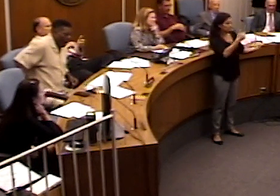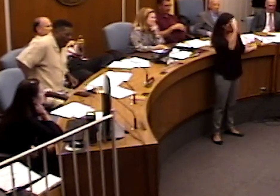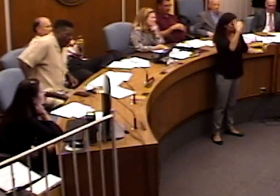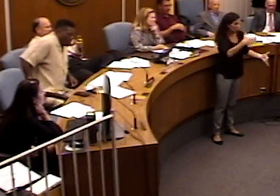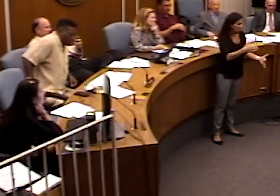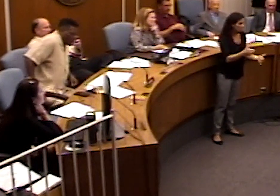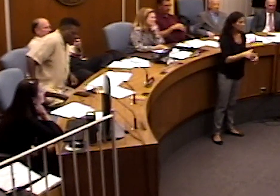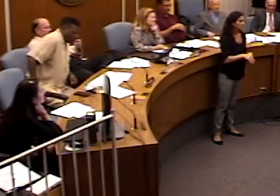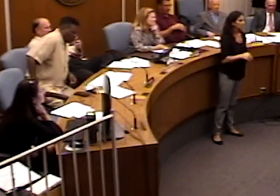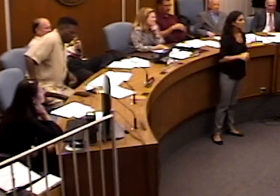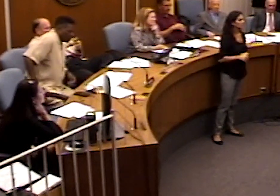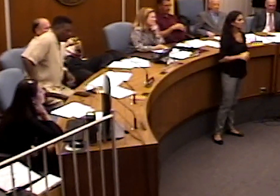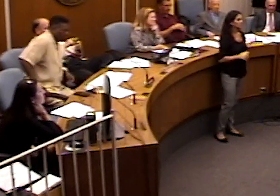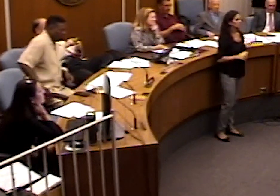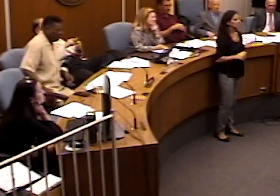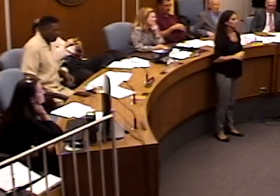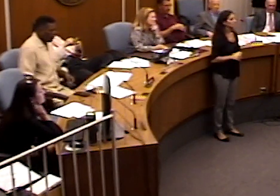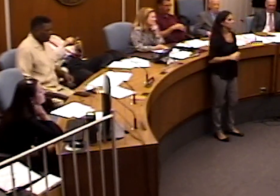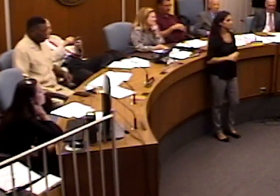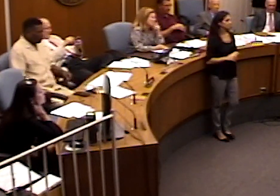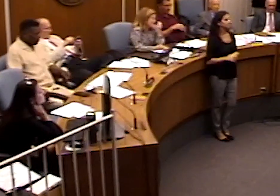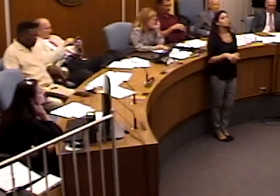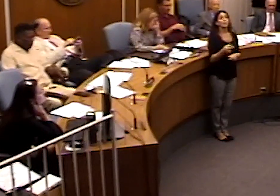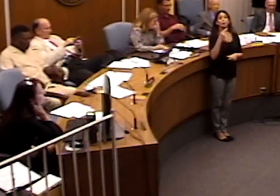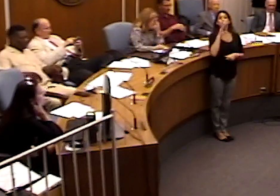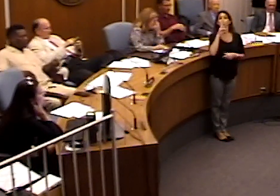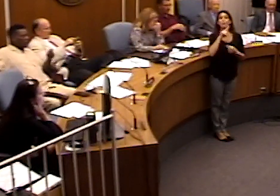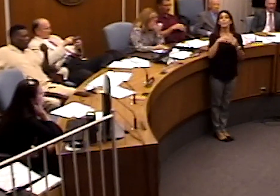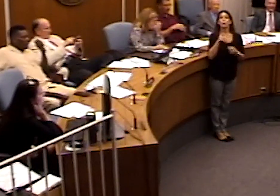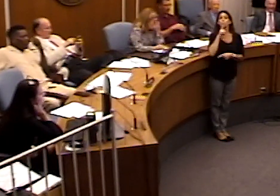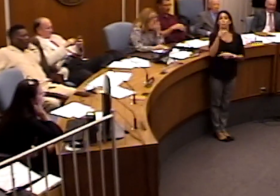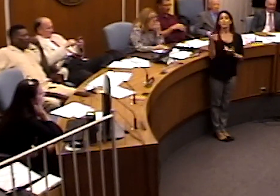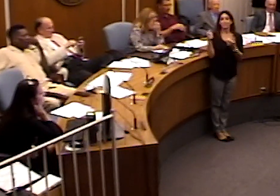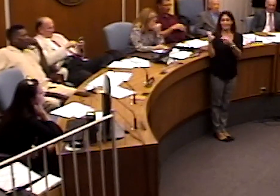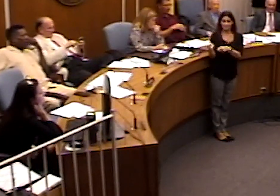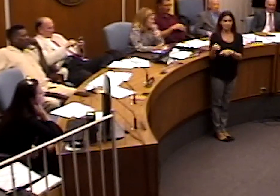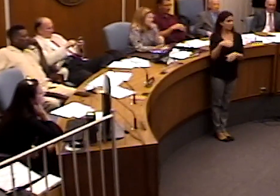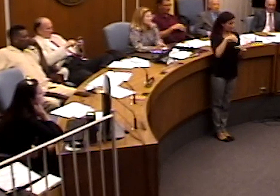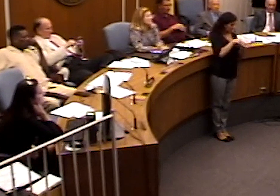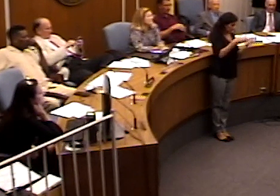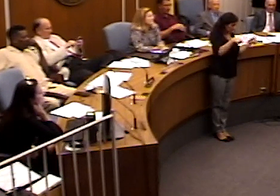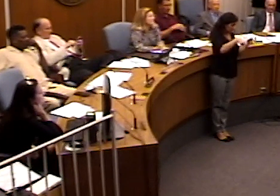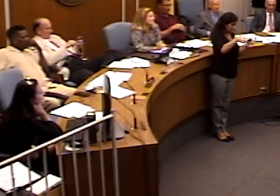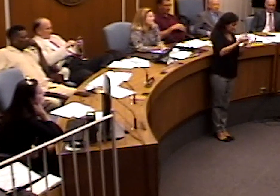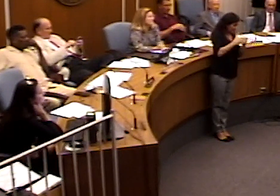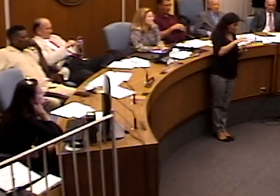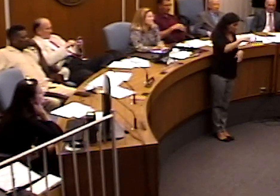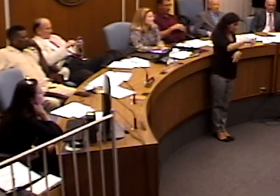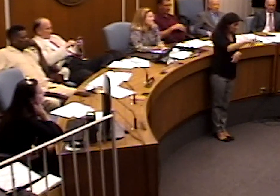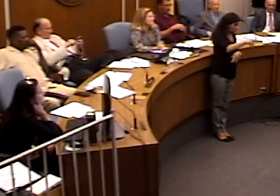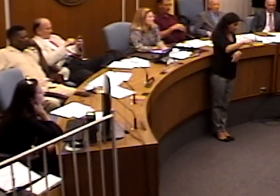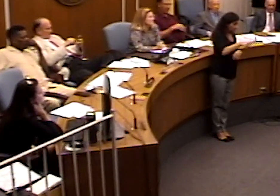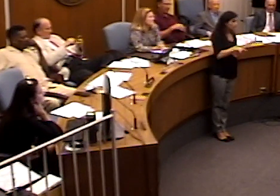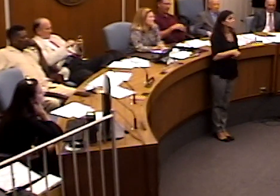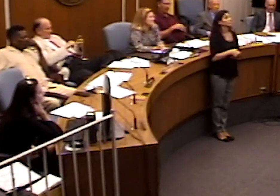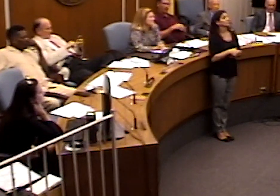happened. I'm talking about real incidents that I've been involved in. In Egg Harbor Township.